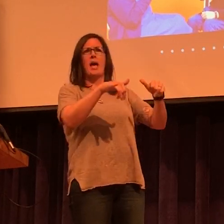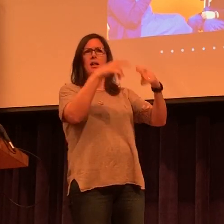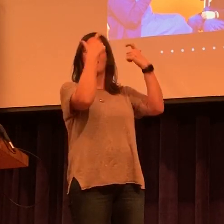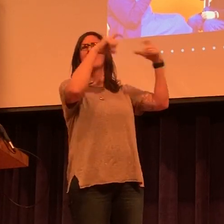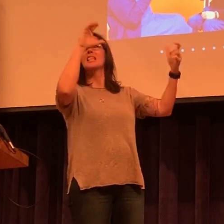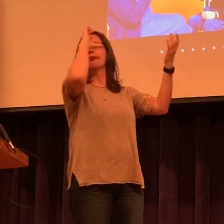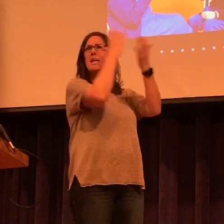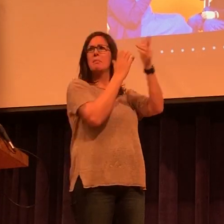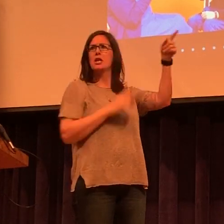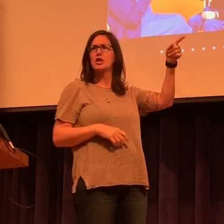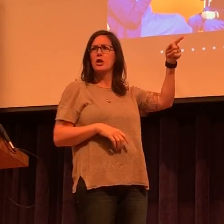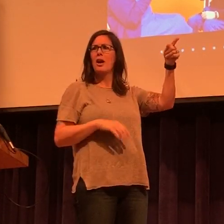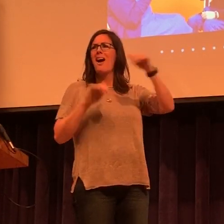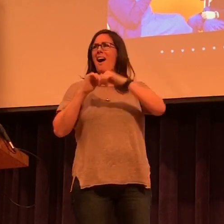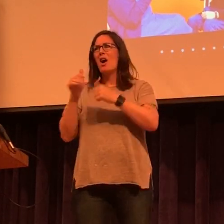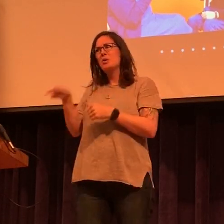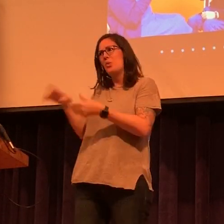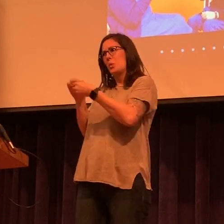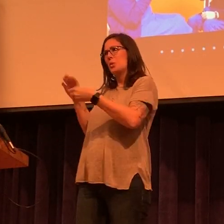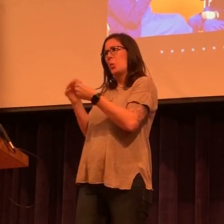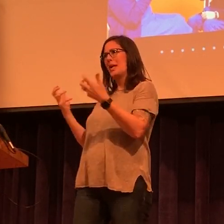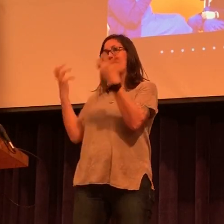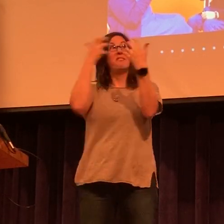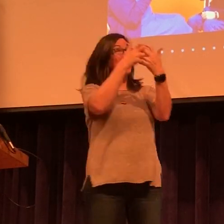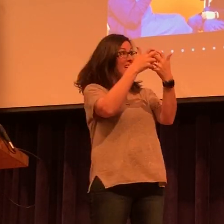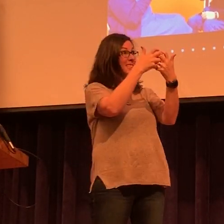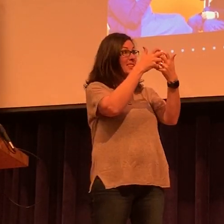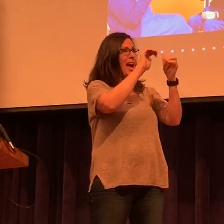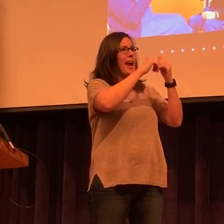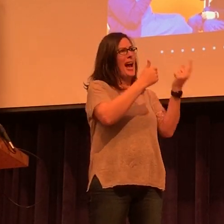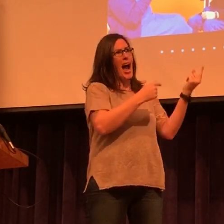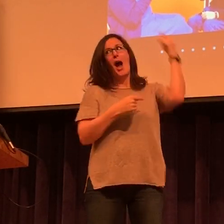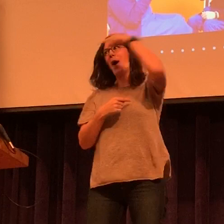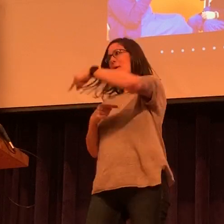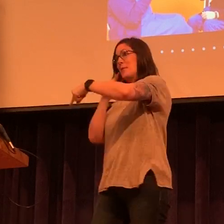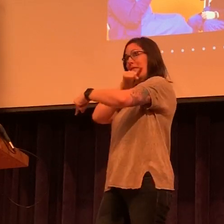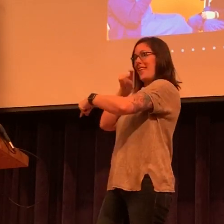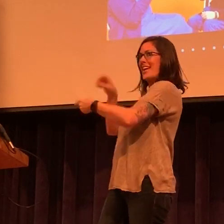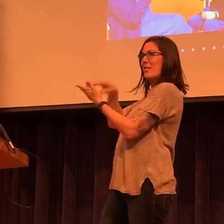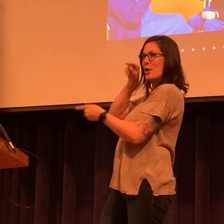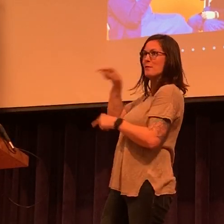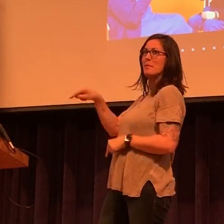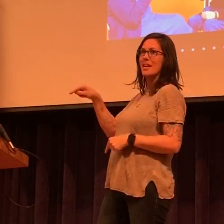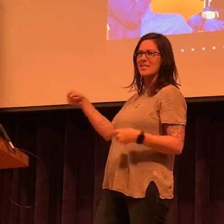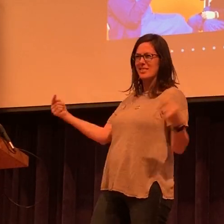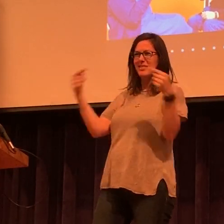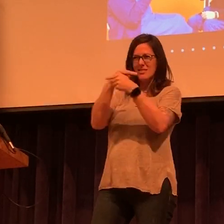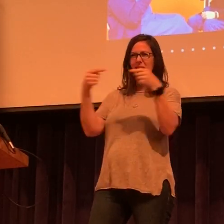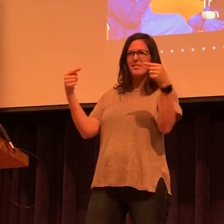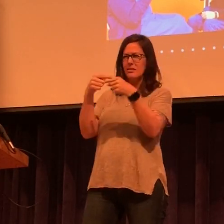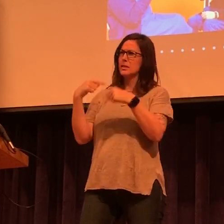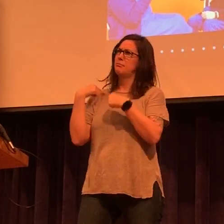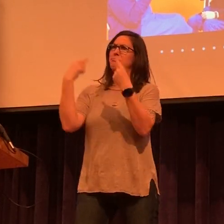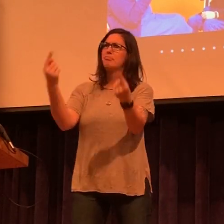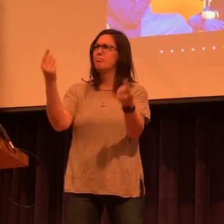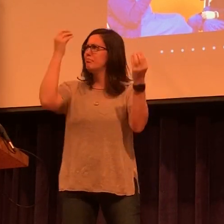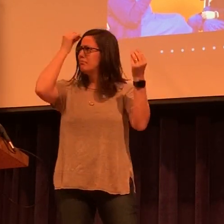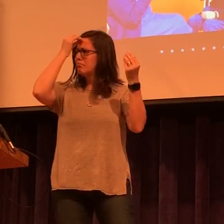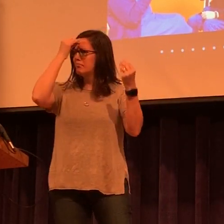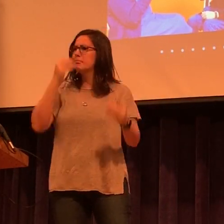have devoted a lot of thought to what human language is and what the bigger picture is, and how the stories of signing communities inform what we know about human